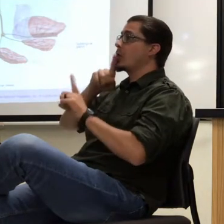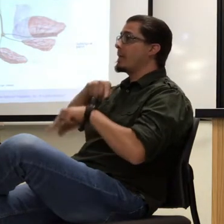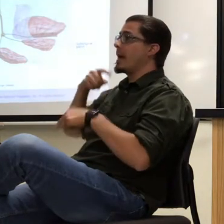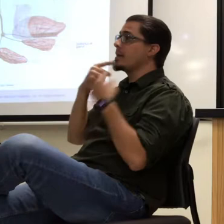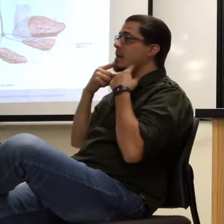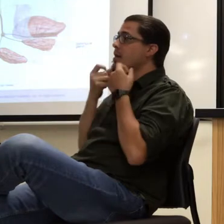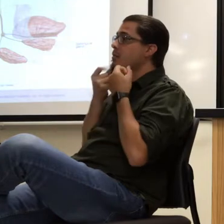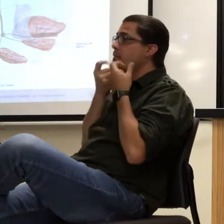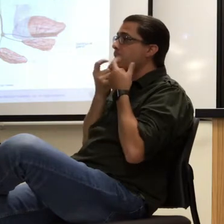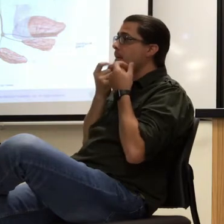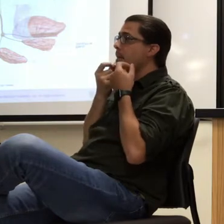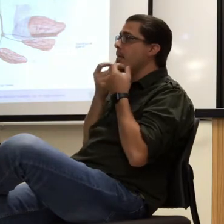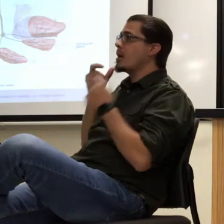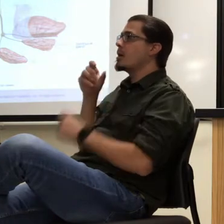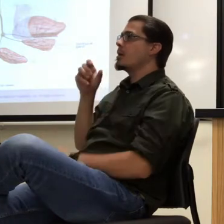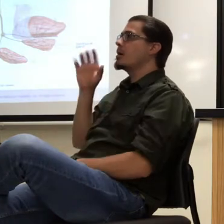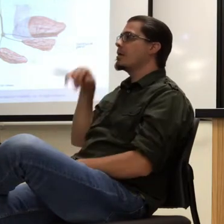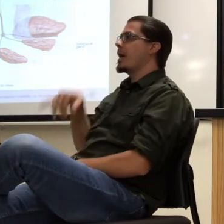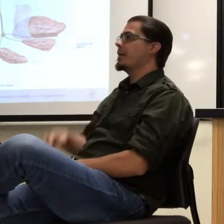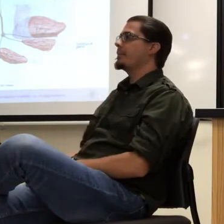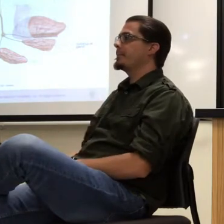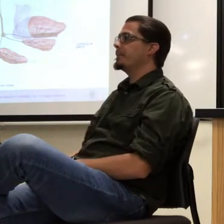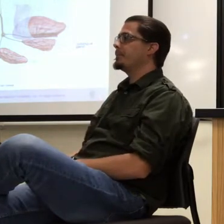gland to secrete. Think of it that way.